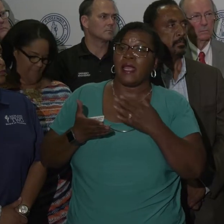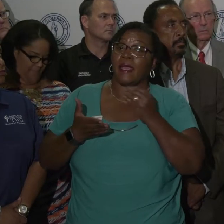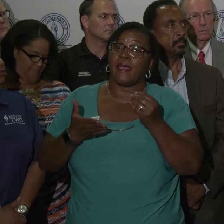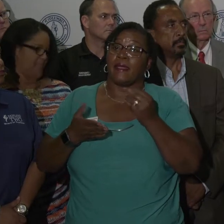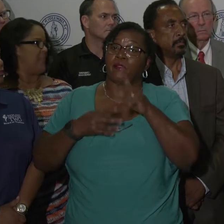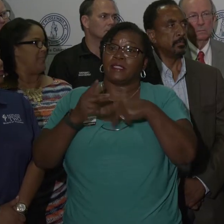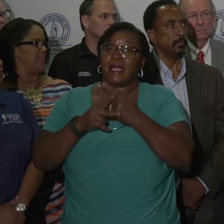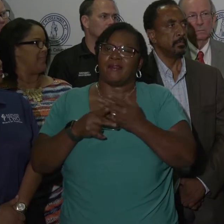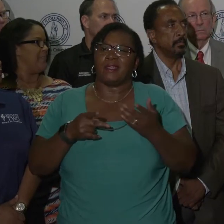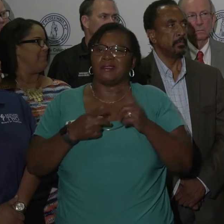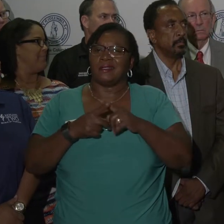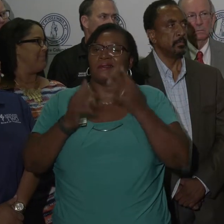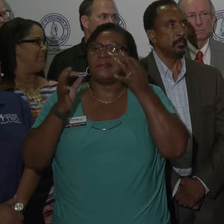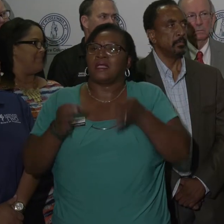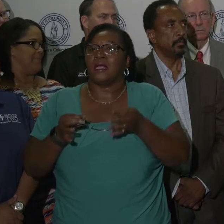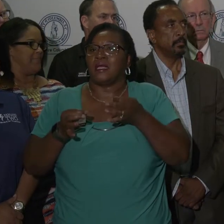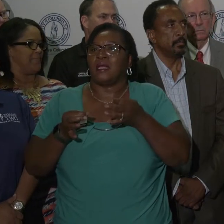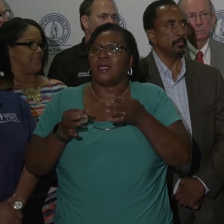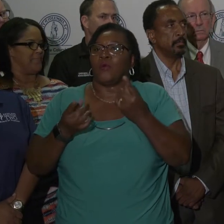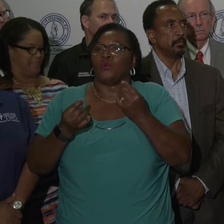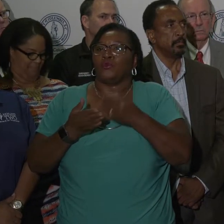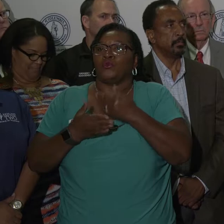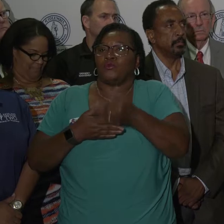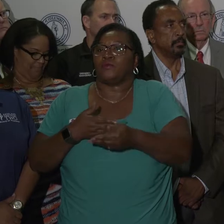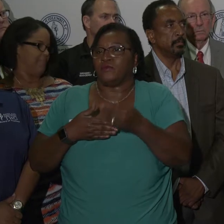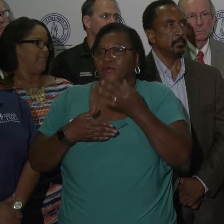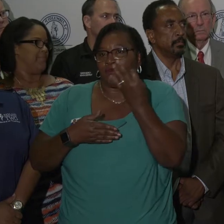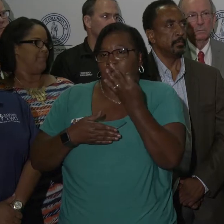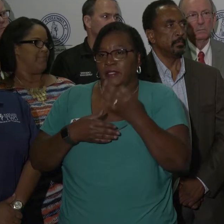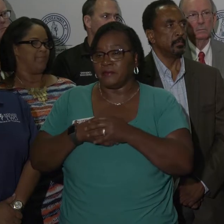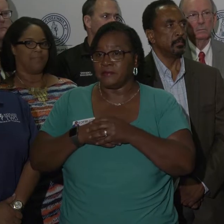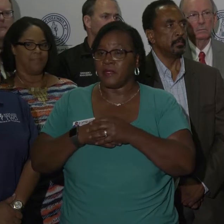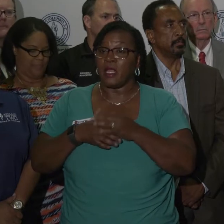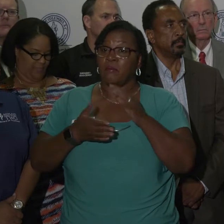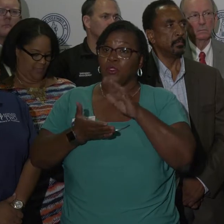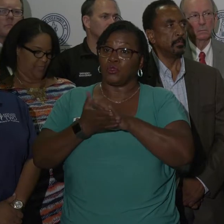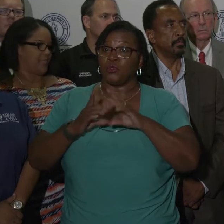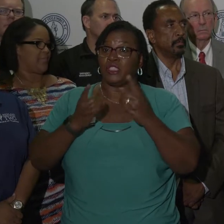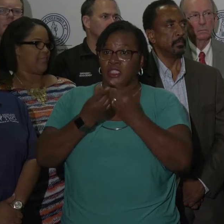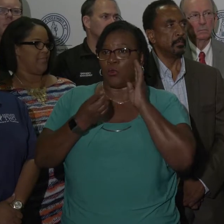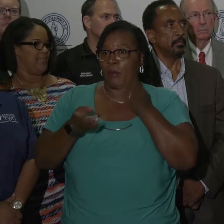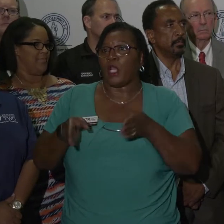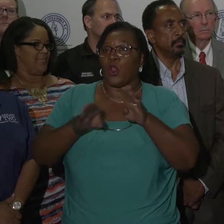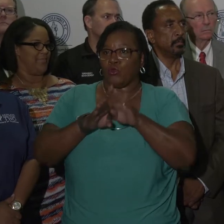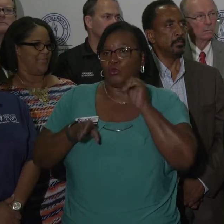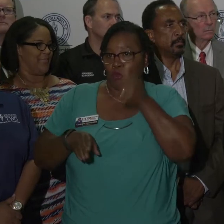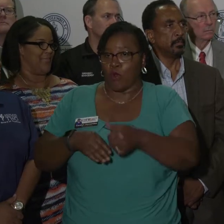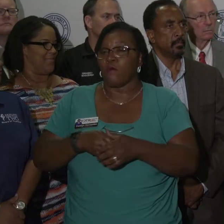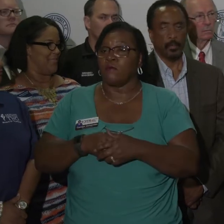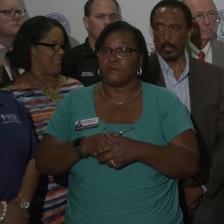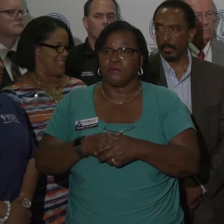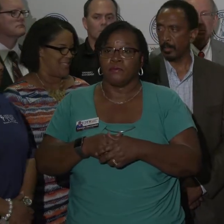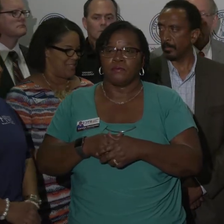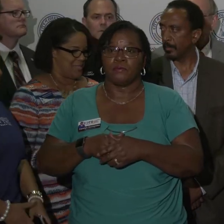those types of things and make a determination for Friday. But school district will be closed tomorrow.